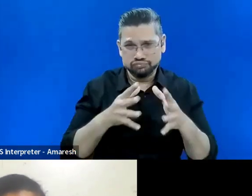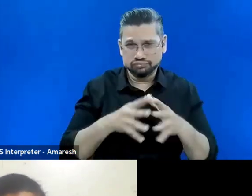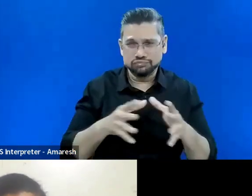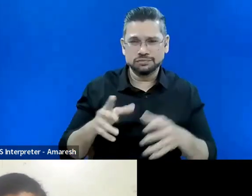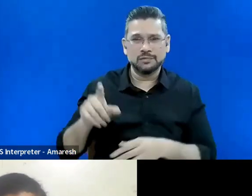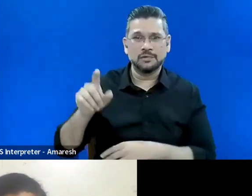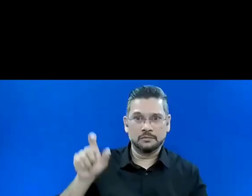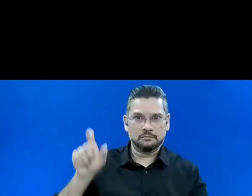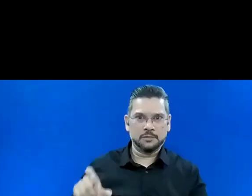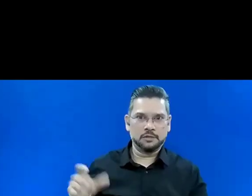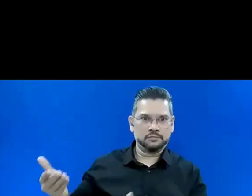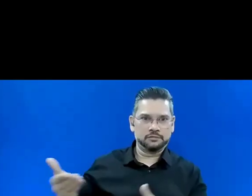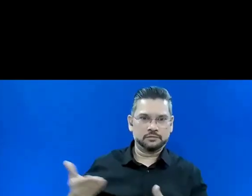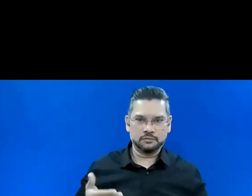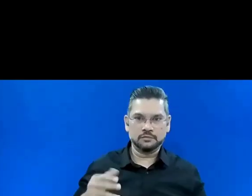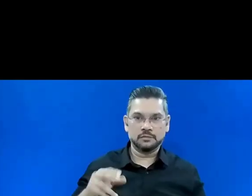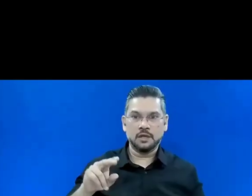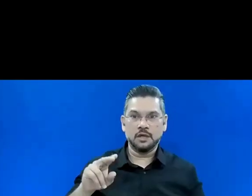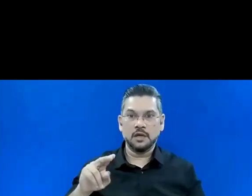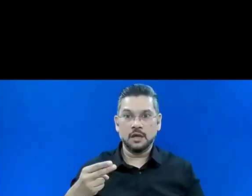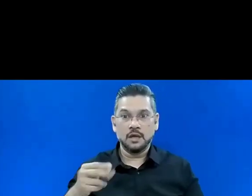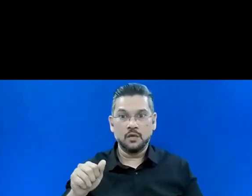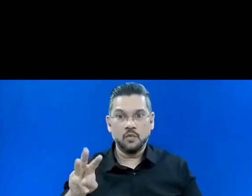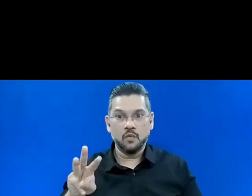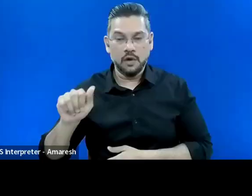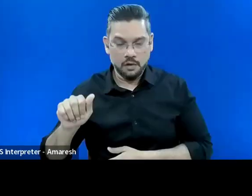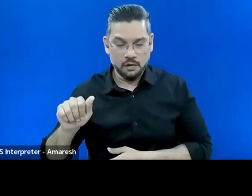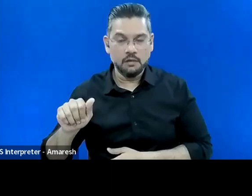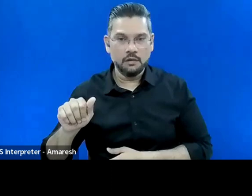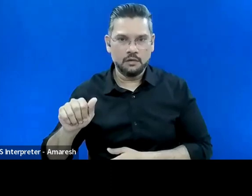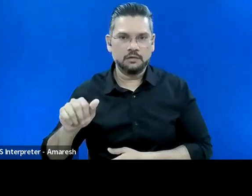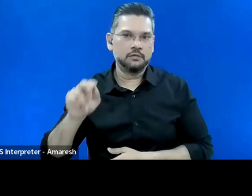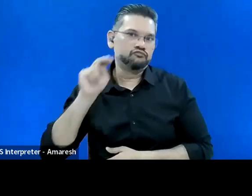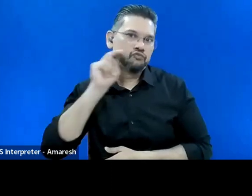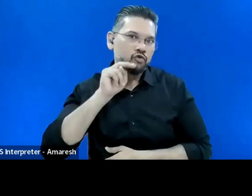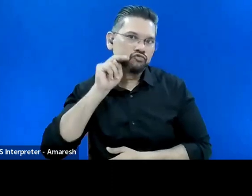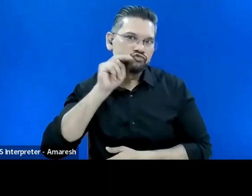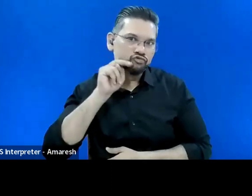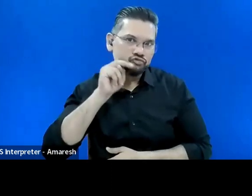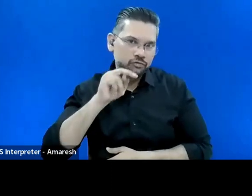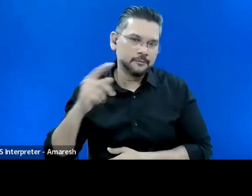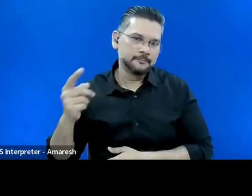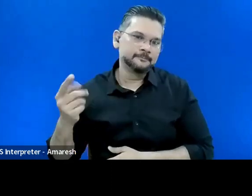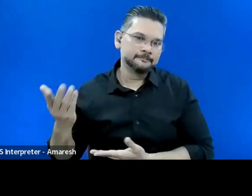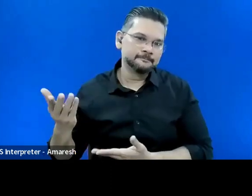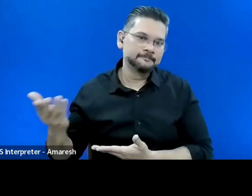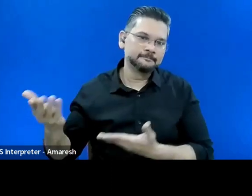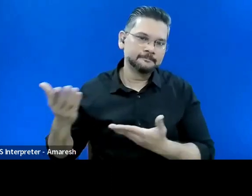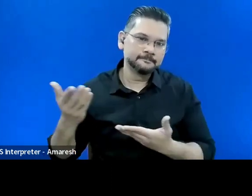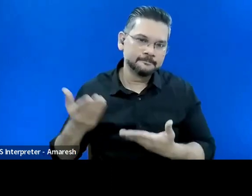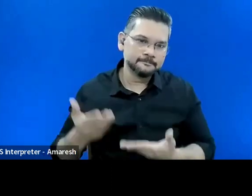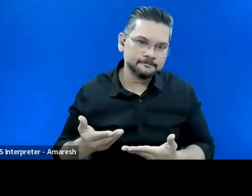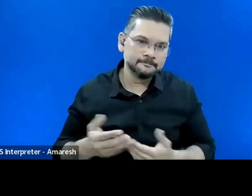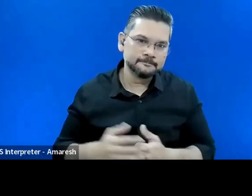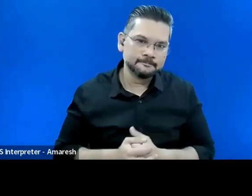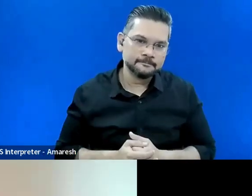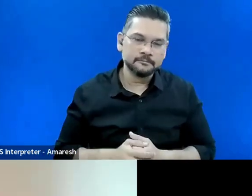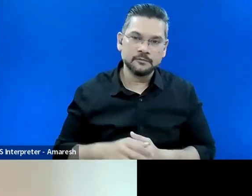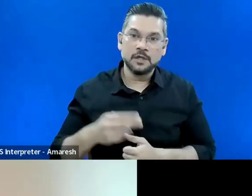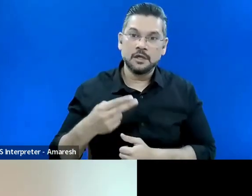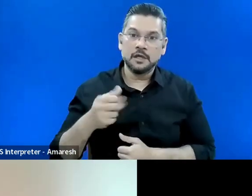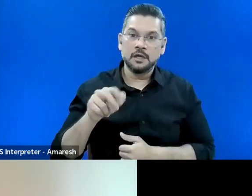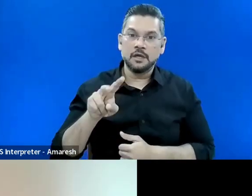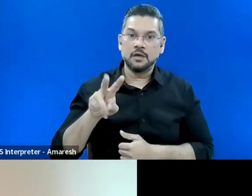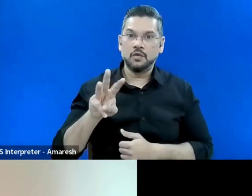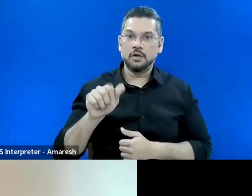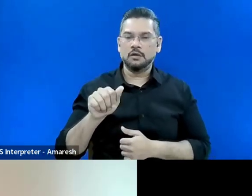Nigeria. Hawa is Hawa identifies as a woman with psychosocial disability, and she's the executive director